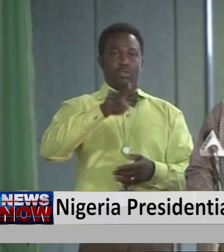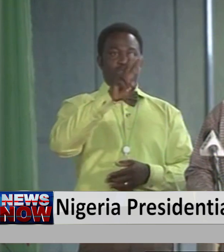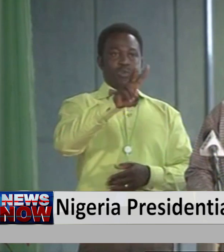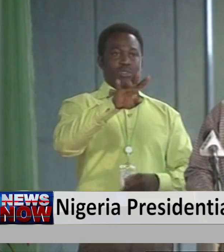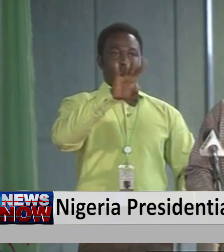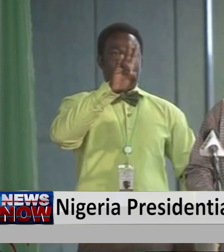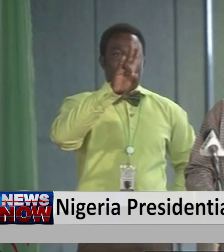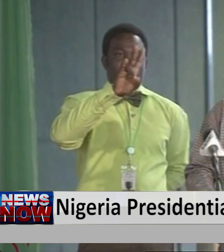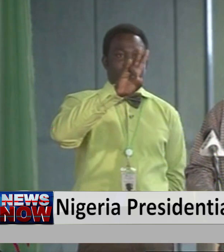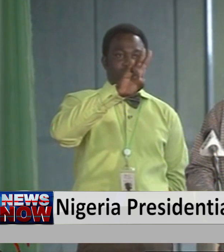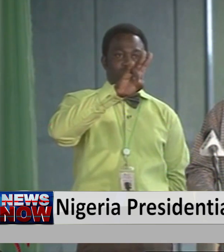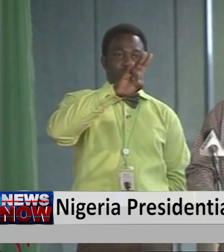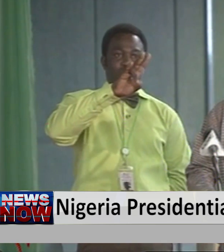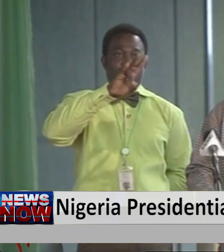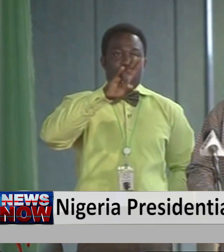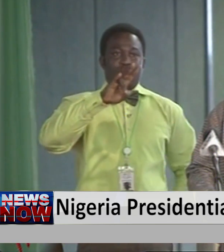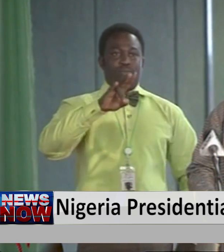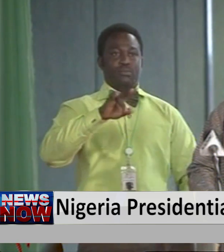1,027.